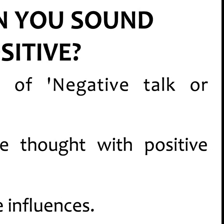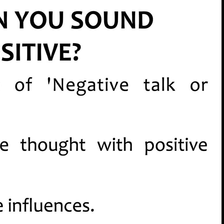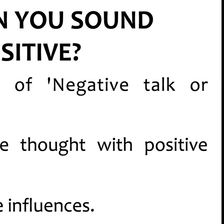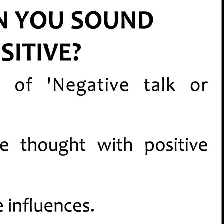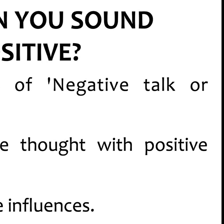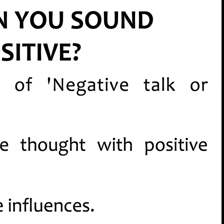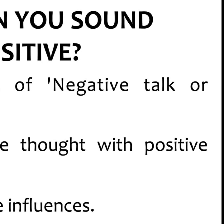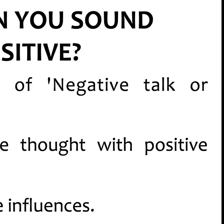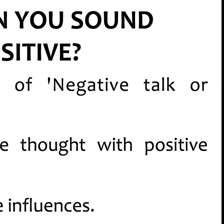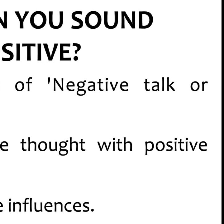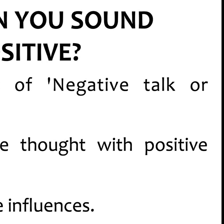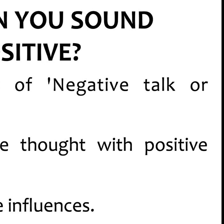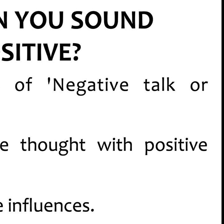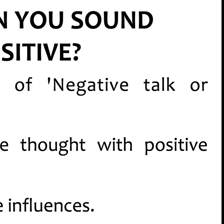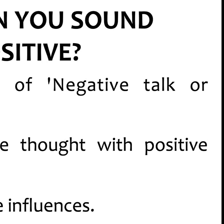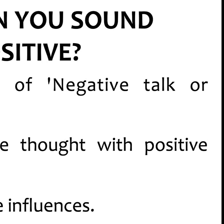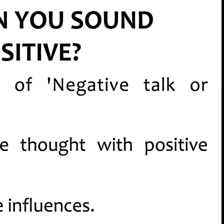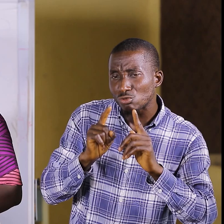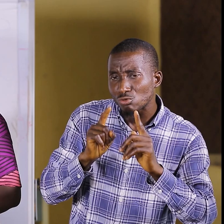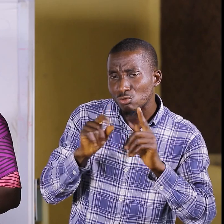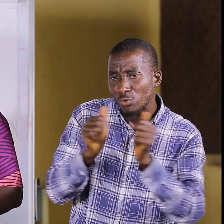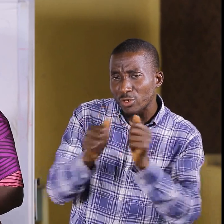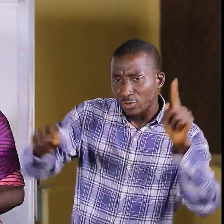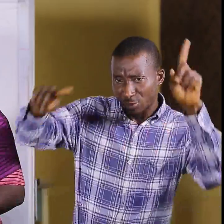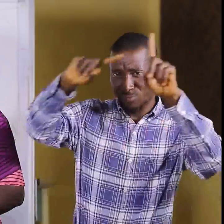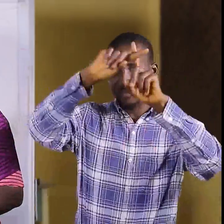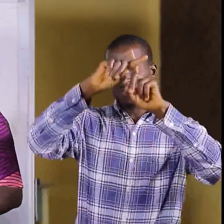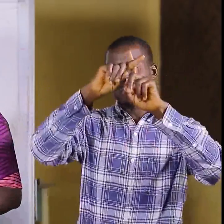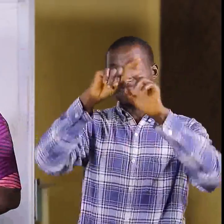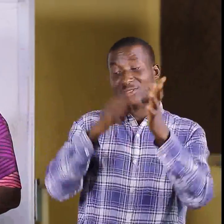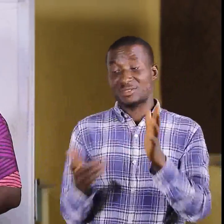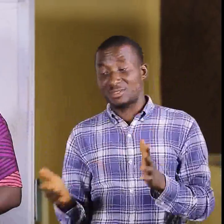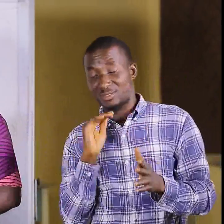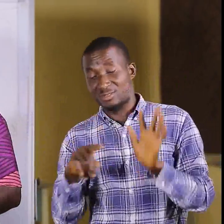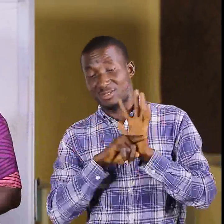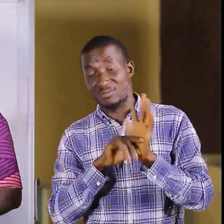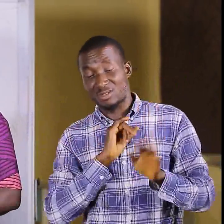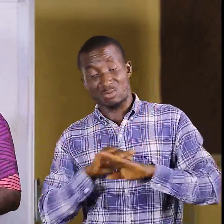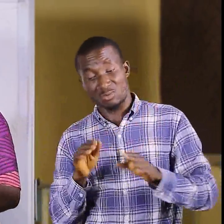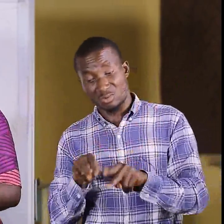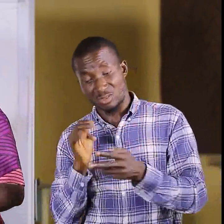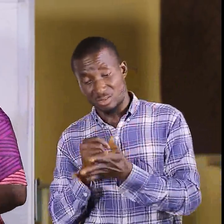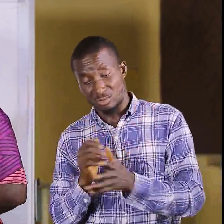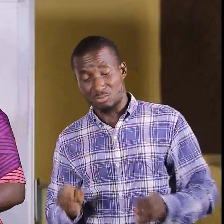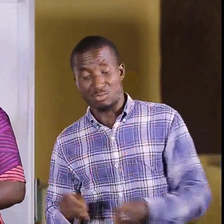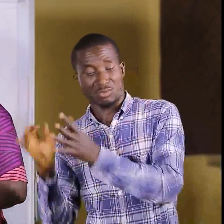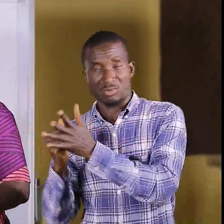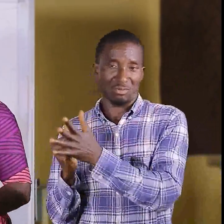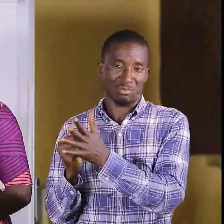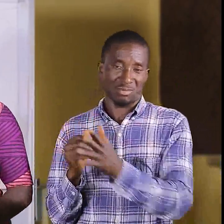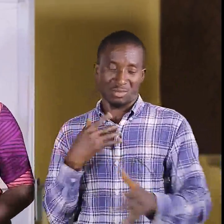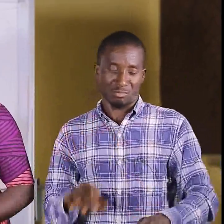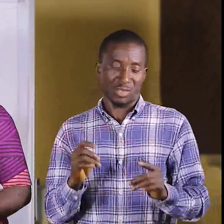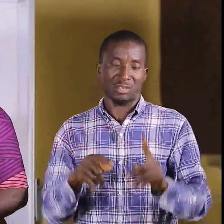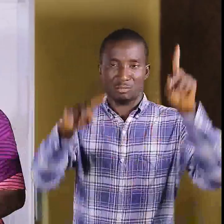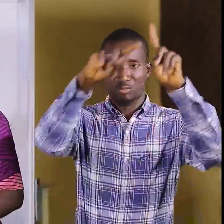negative thoughts with positive affirmations. This thing is negative. I don't need it. I don't need it. I'll just throw it to the side and pick